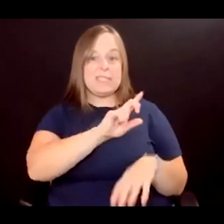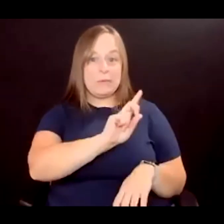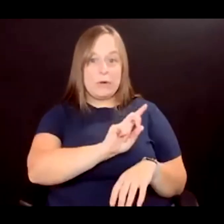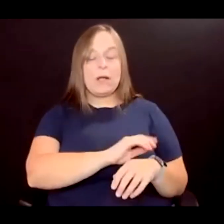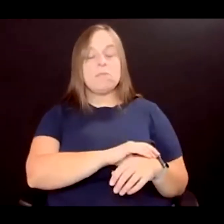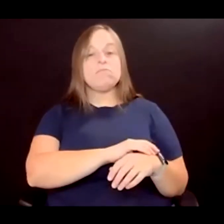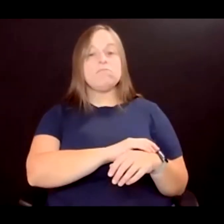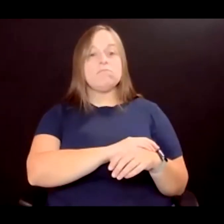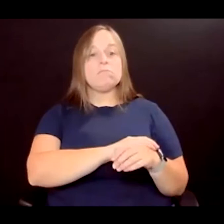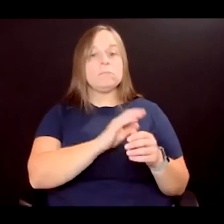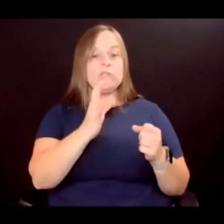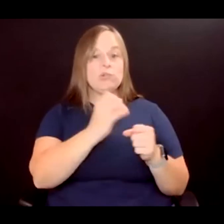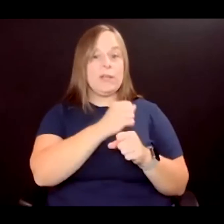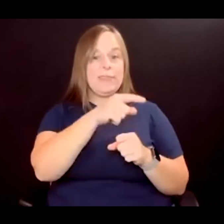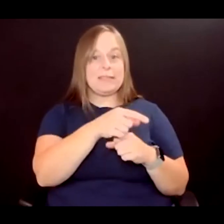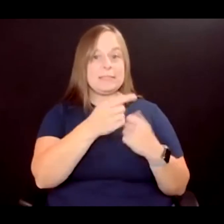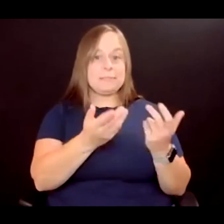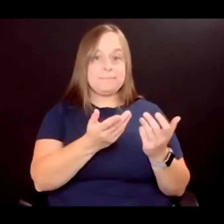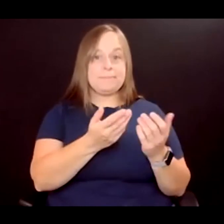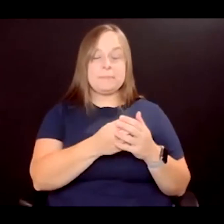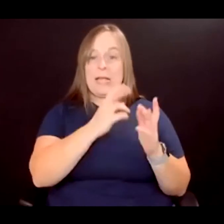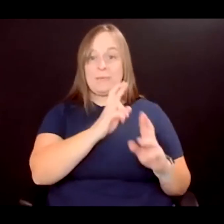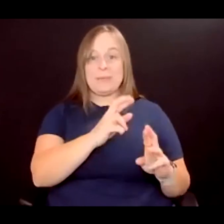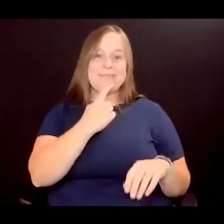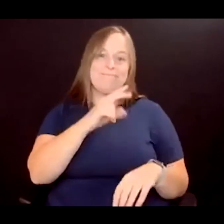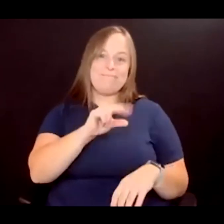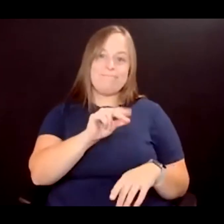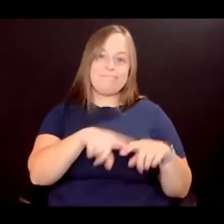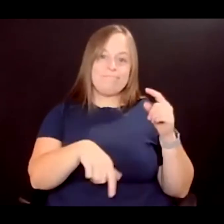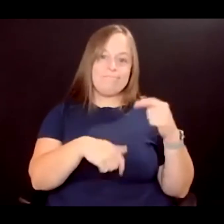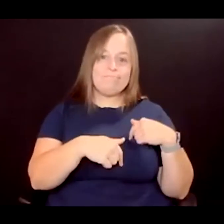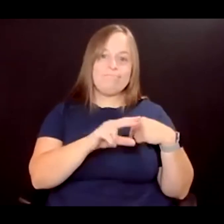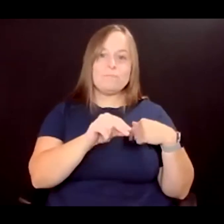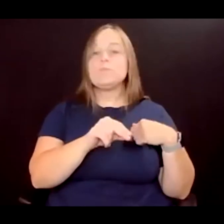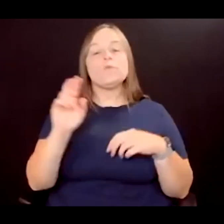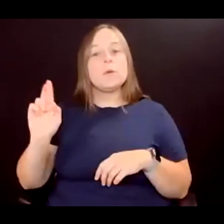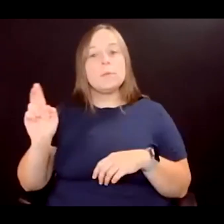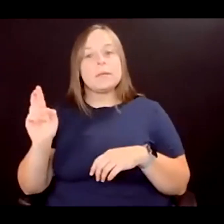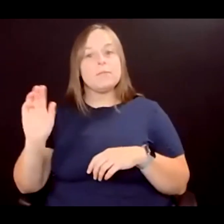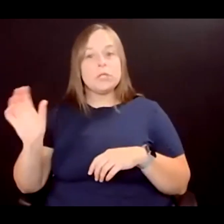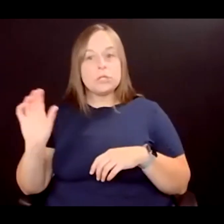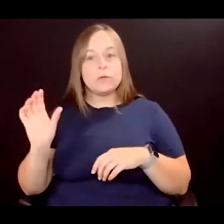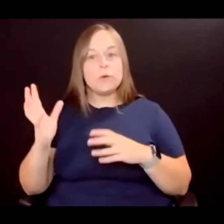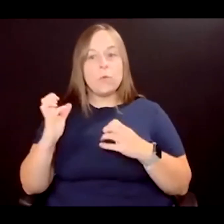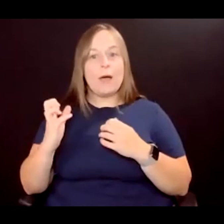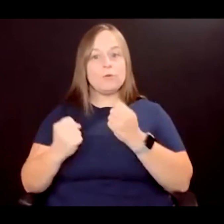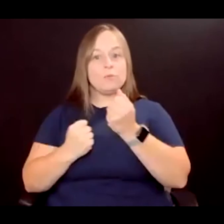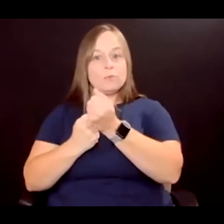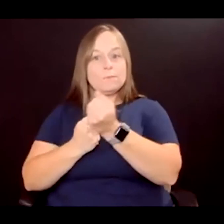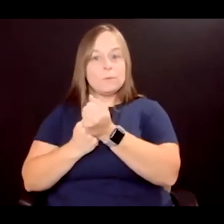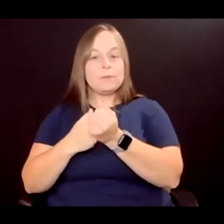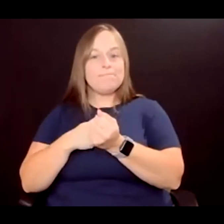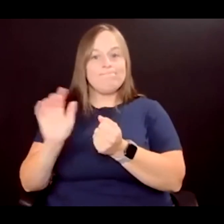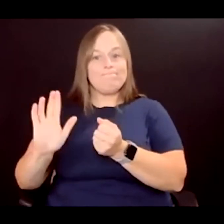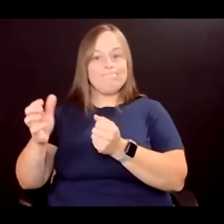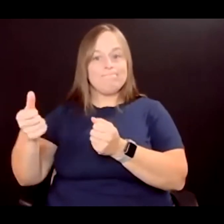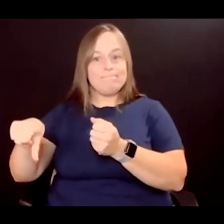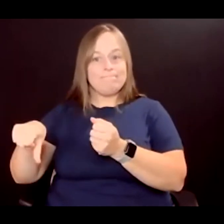But I'm very pleased to be here. Just a brief intro about who I am and why I am here today. My